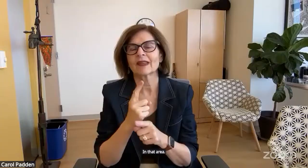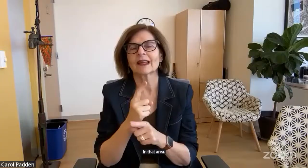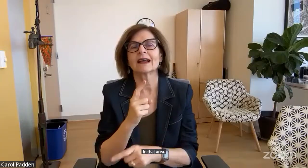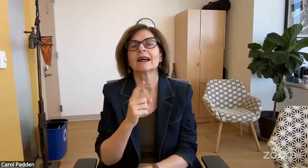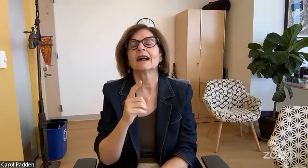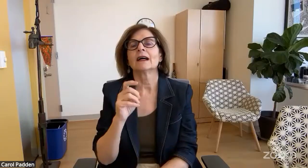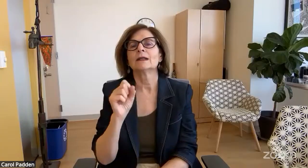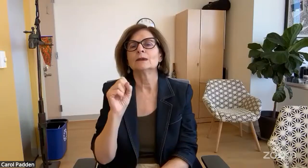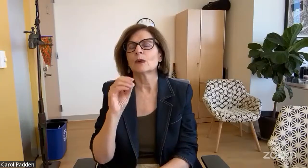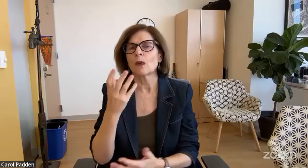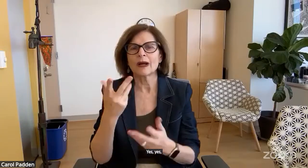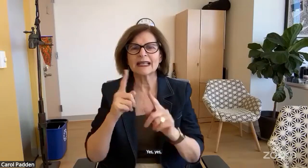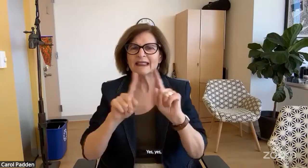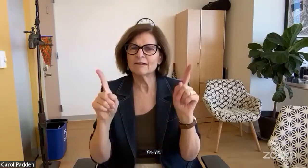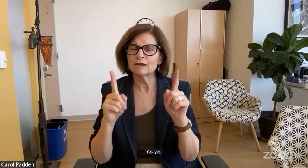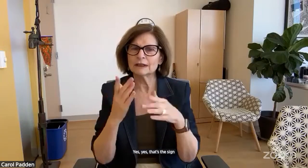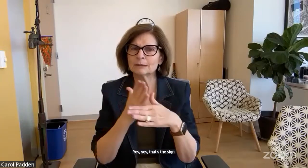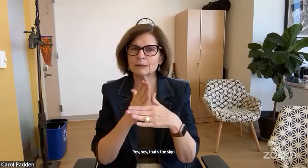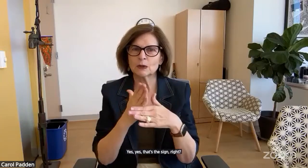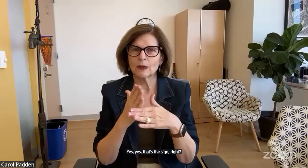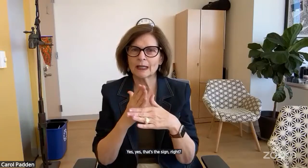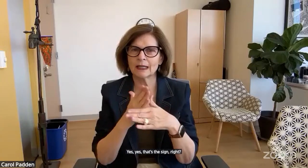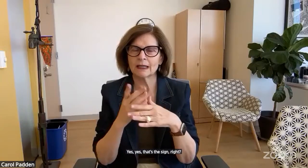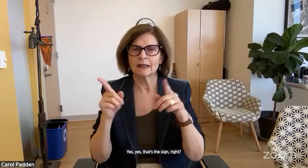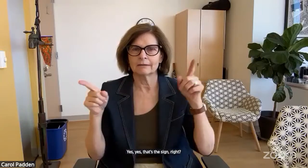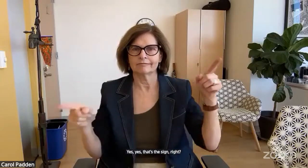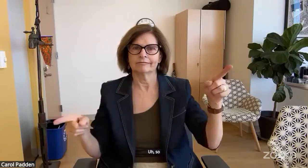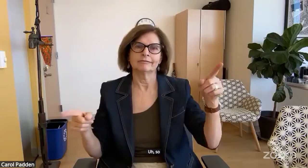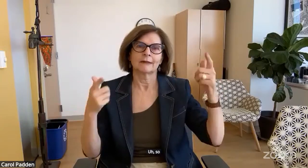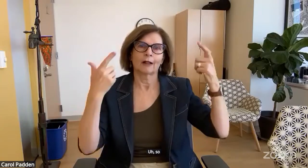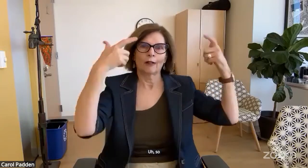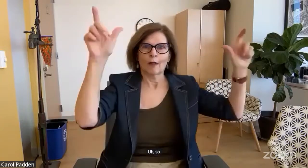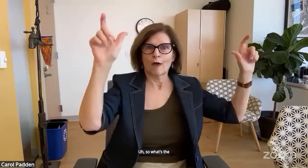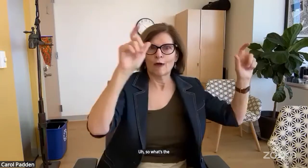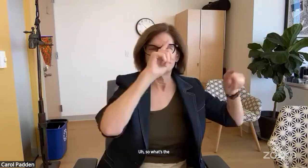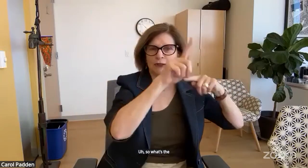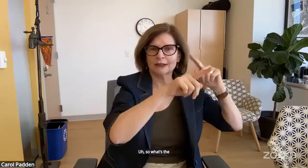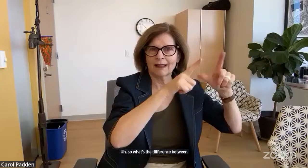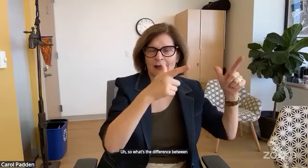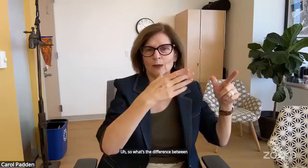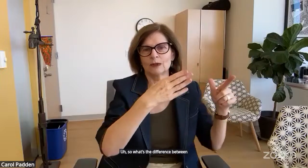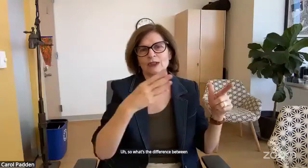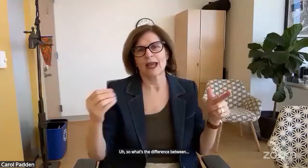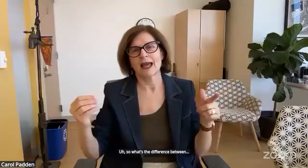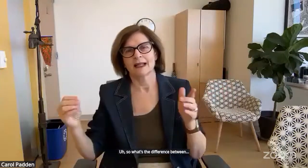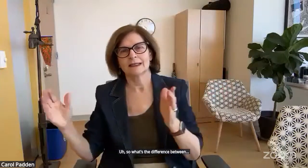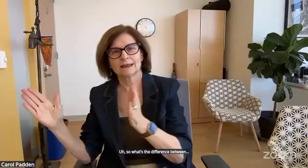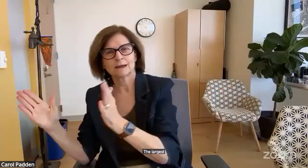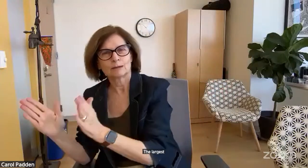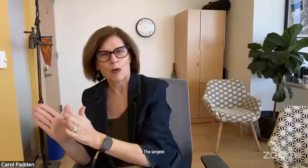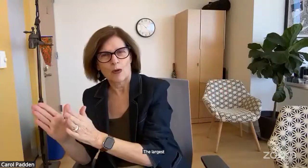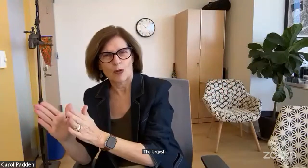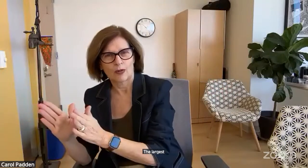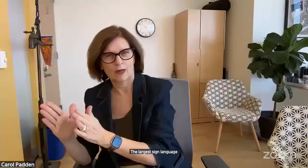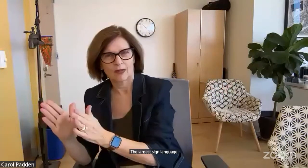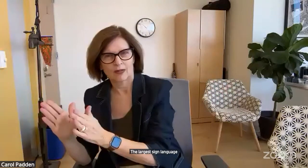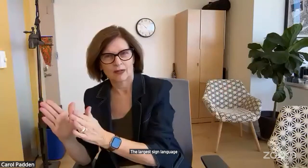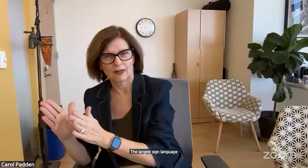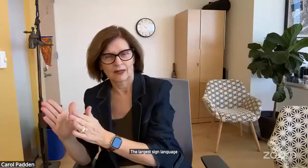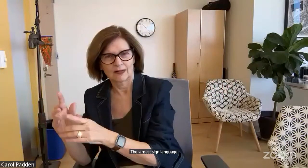Yes, yes, that's the sign, right? So what's the difference between the largest sign language and the smallest